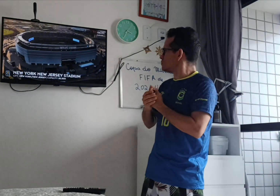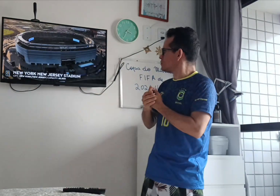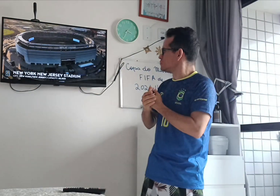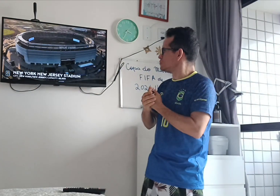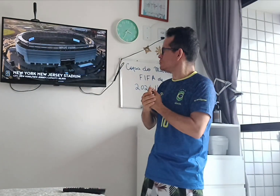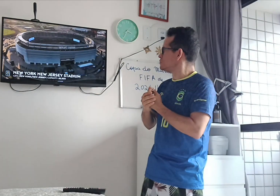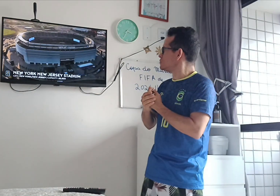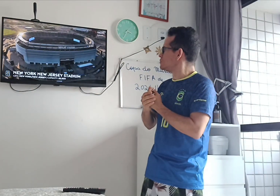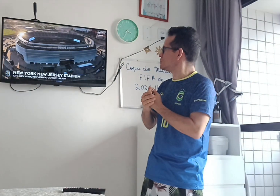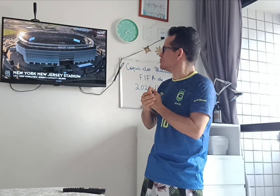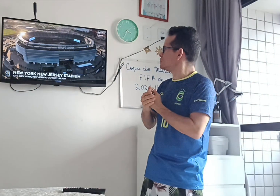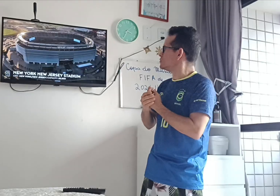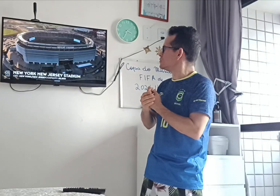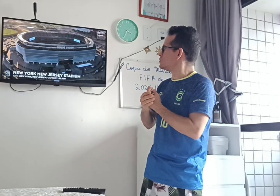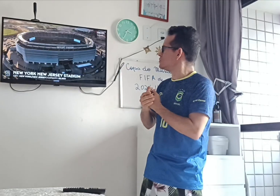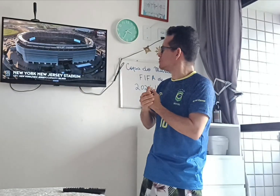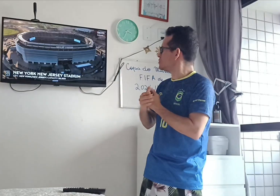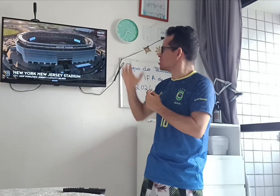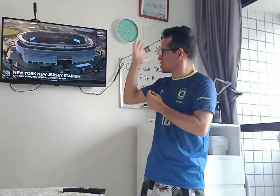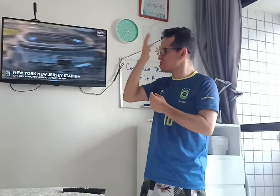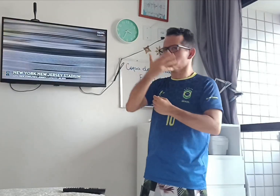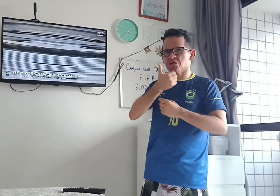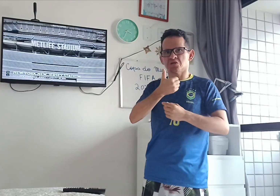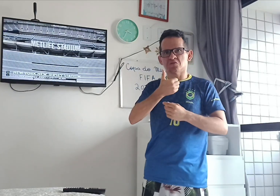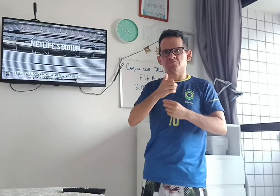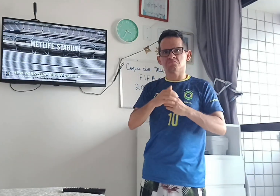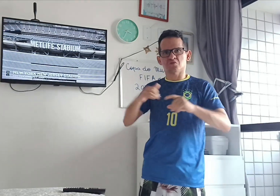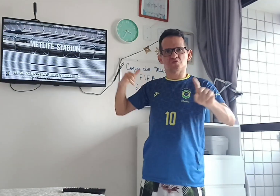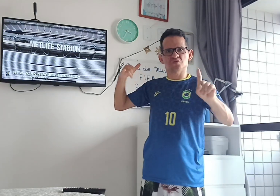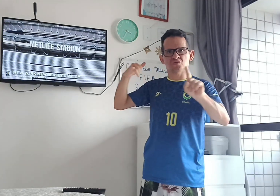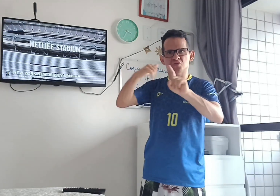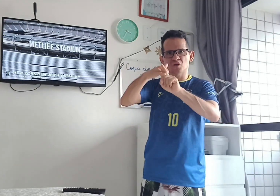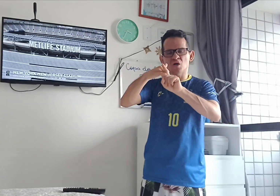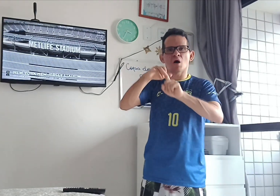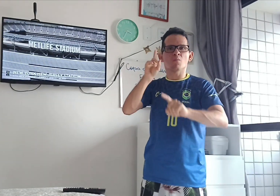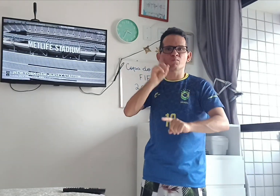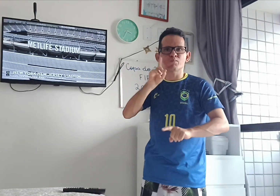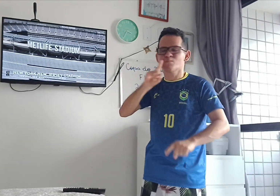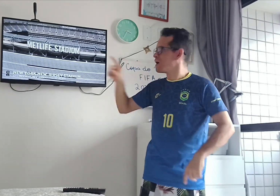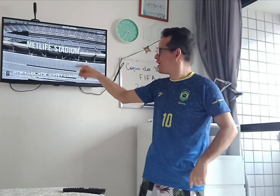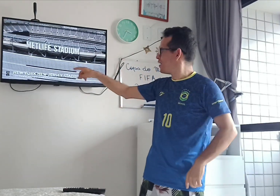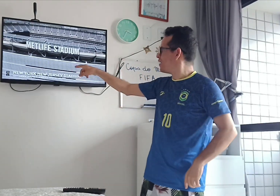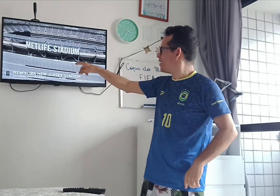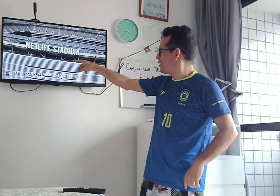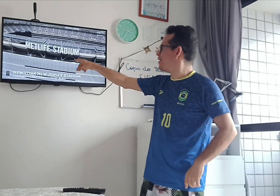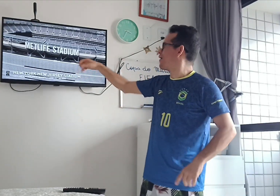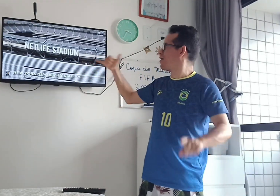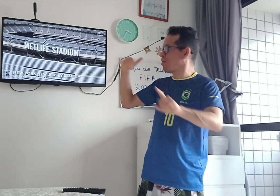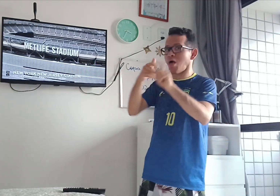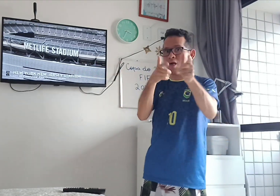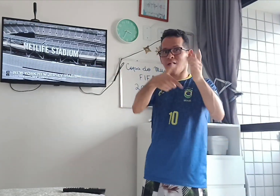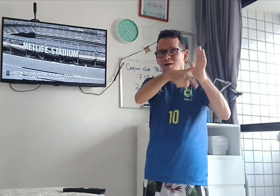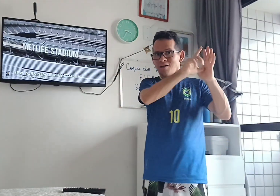the World Cup, the colors of its host nations. Players will be played under illuminated louvers, solar-powered lighting, giant